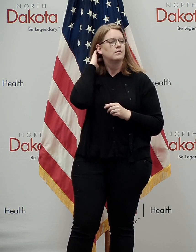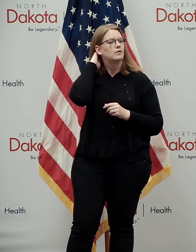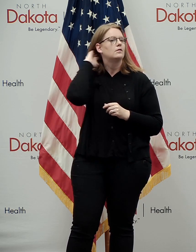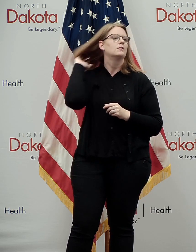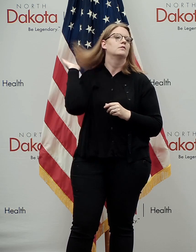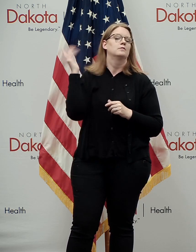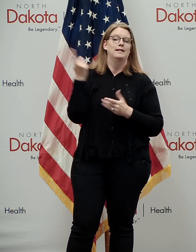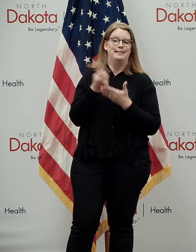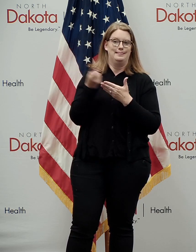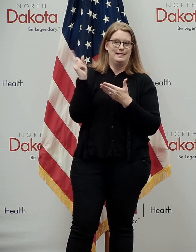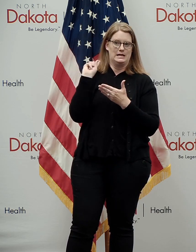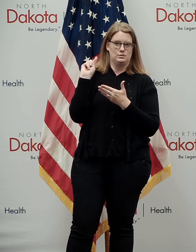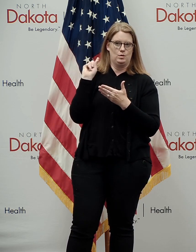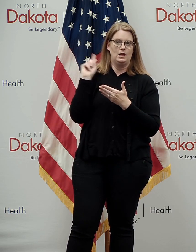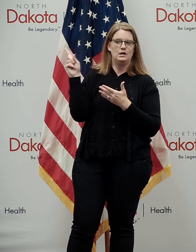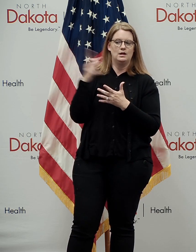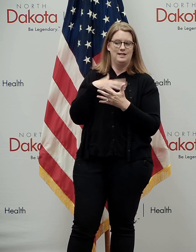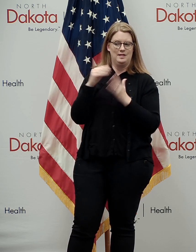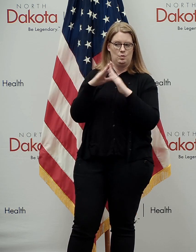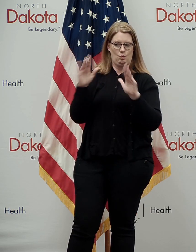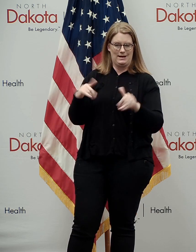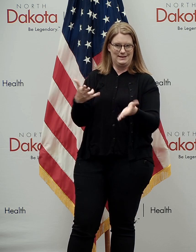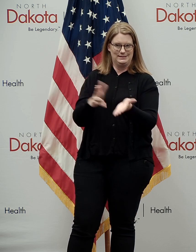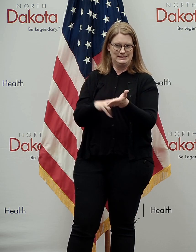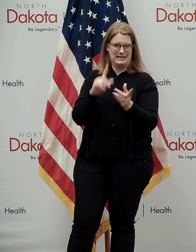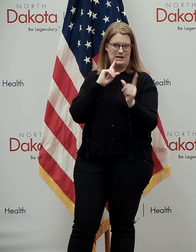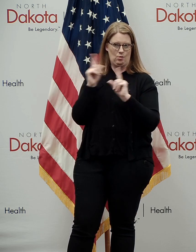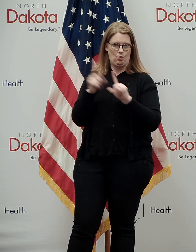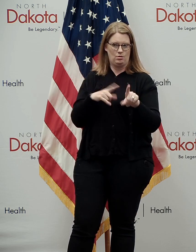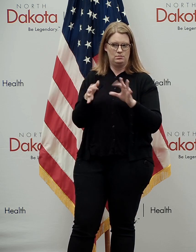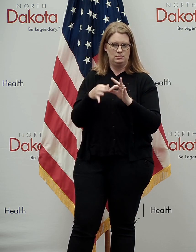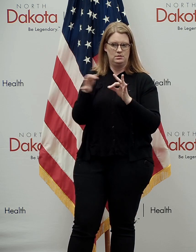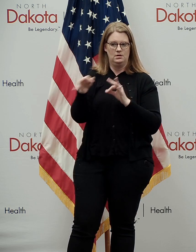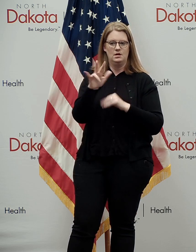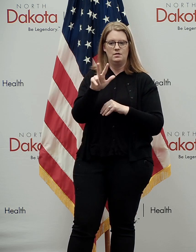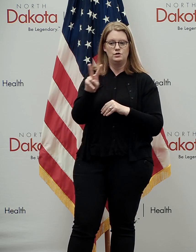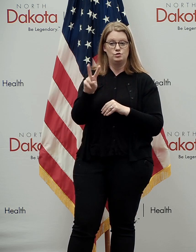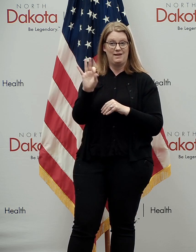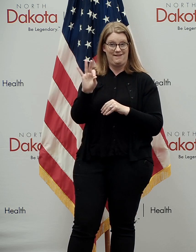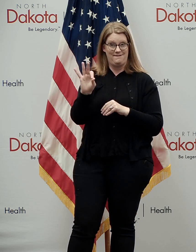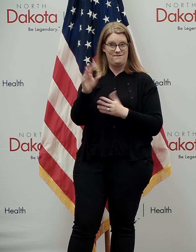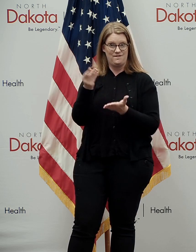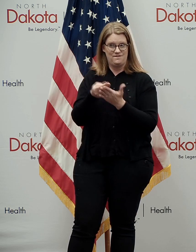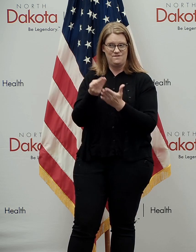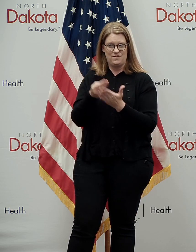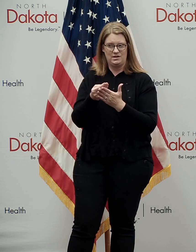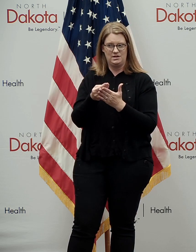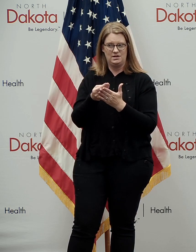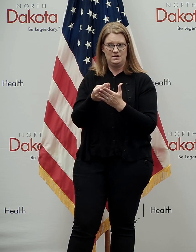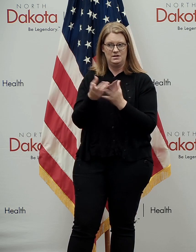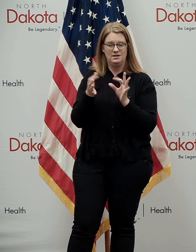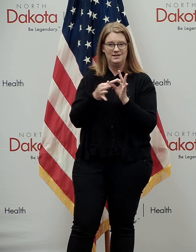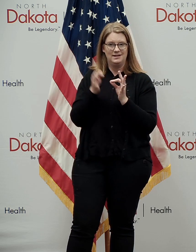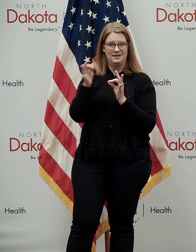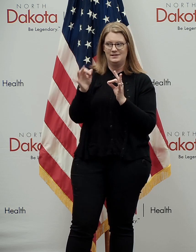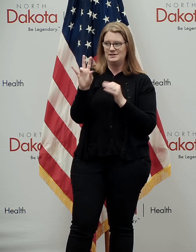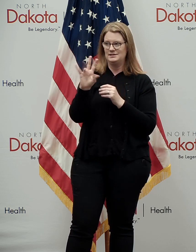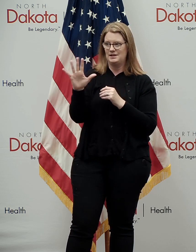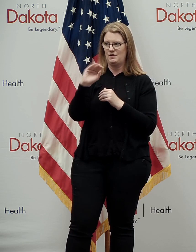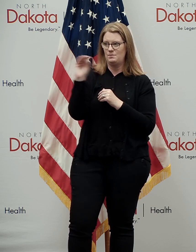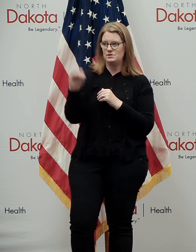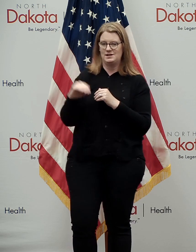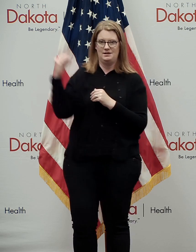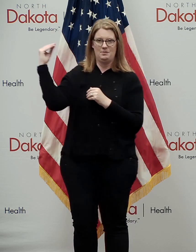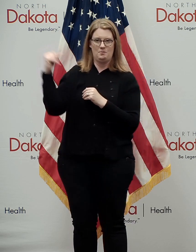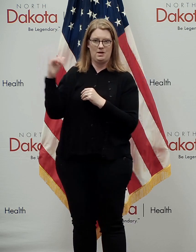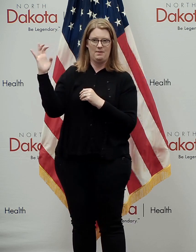the White House signed the order to extend the 32F funding, and they extended it with a 75%